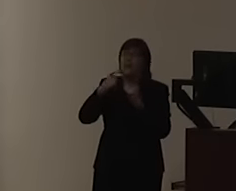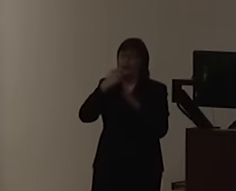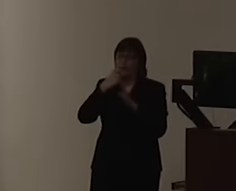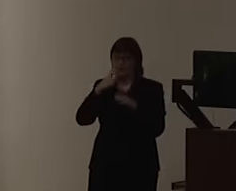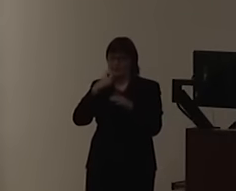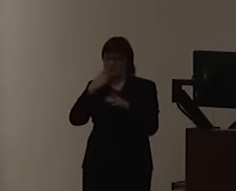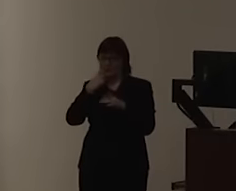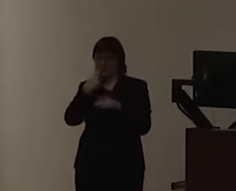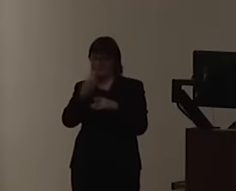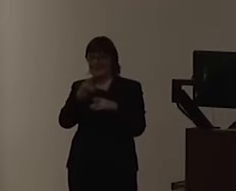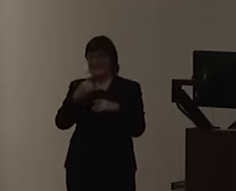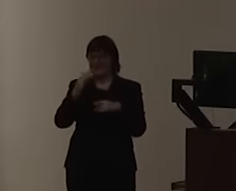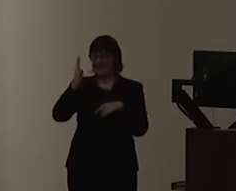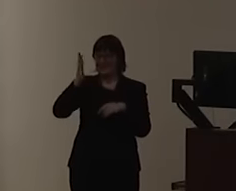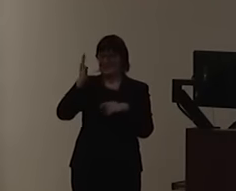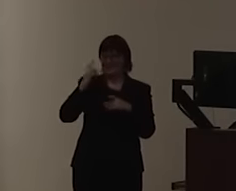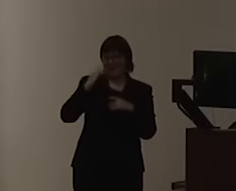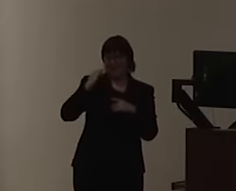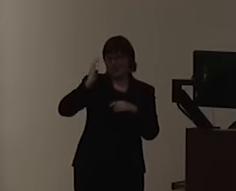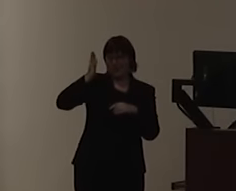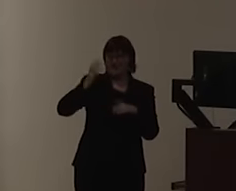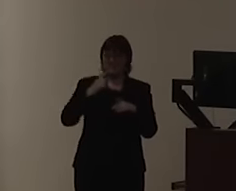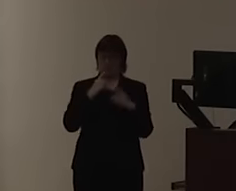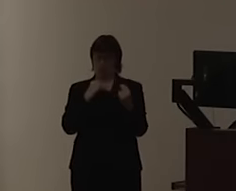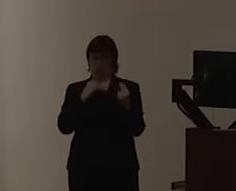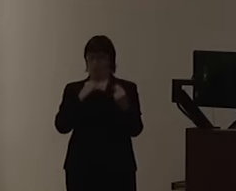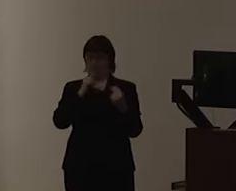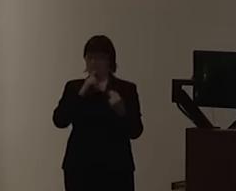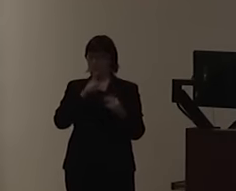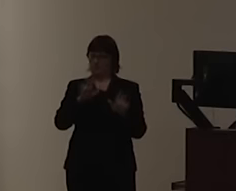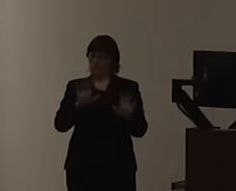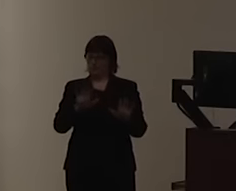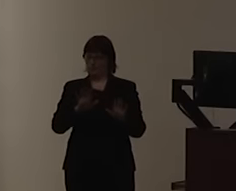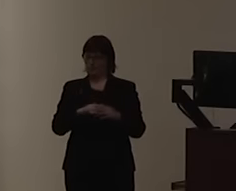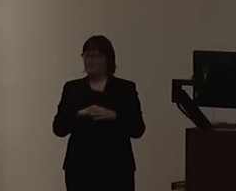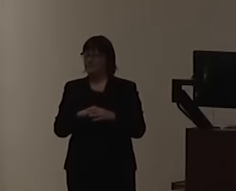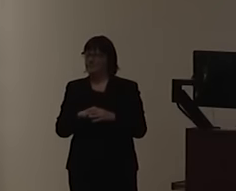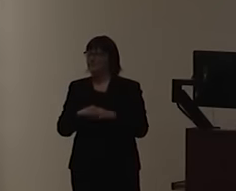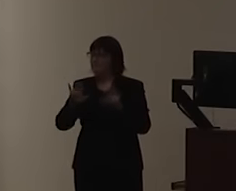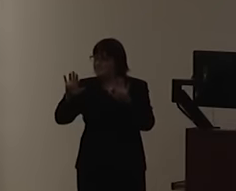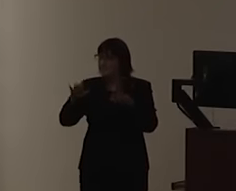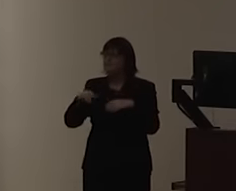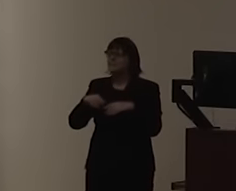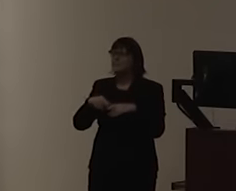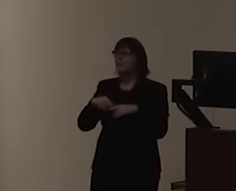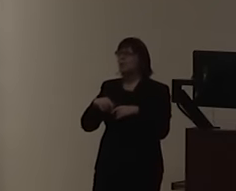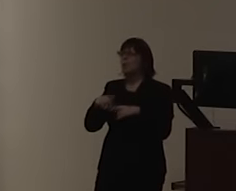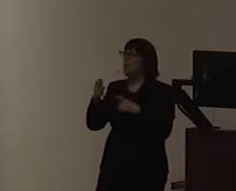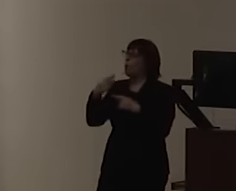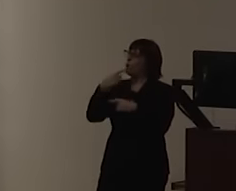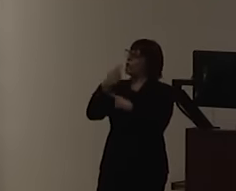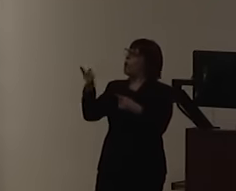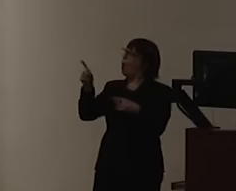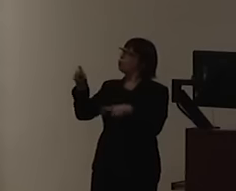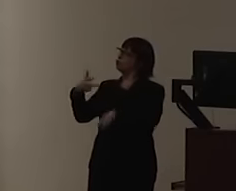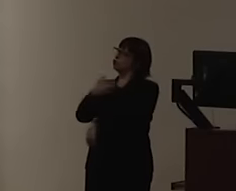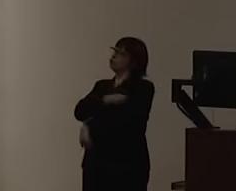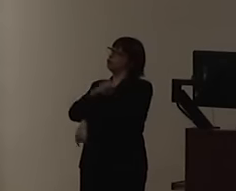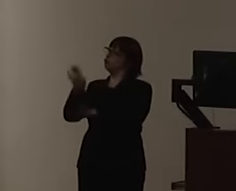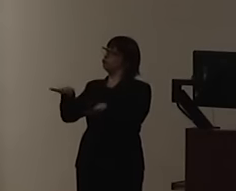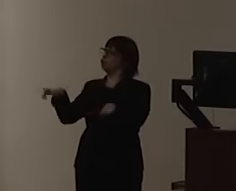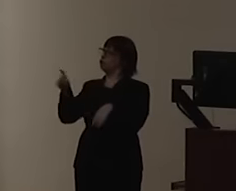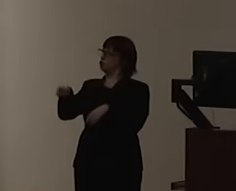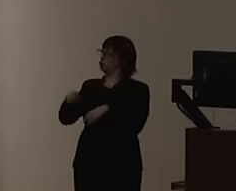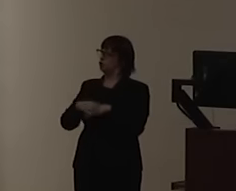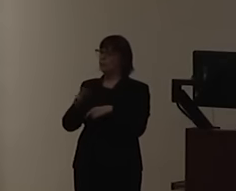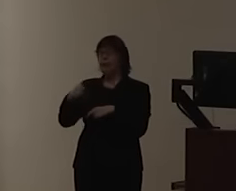out in California and there was a nerve, no. But then finally, so you think about this, and I wish someone had